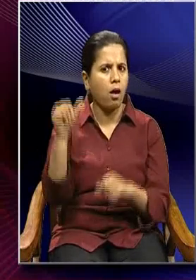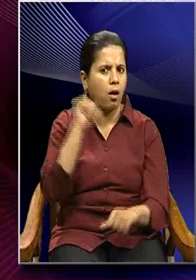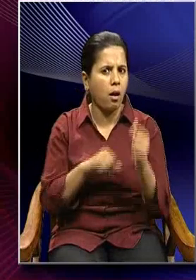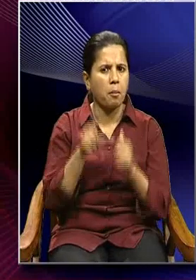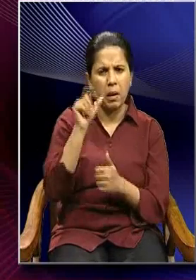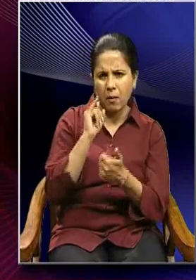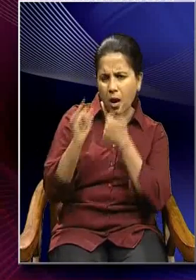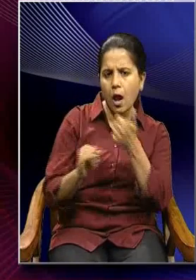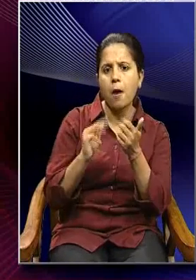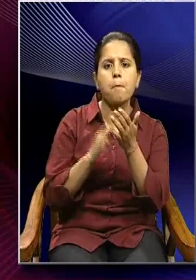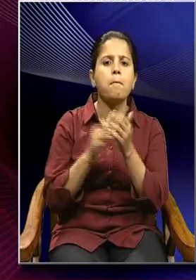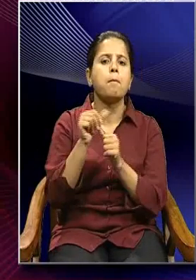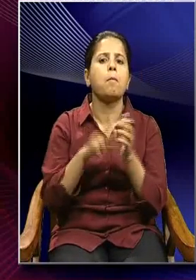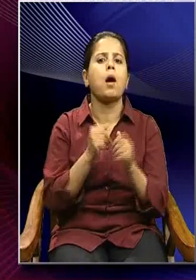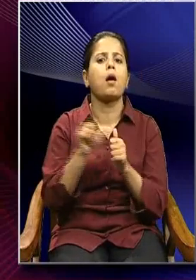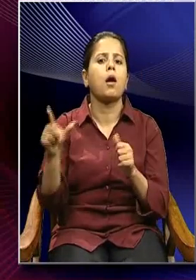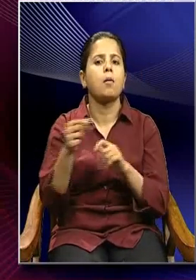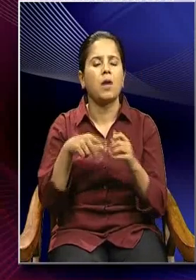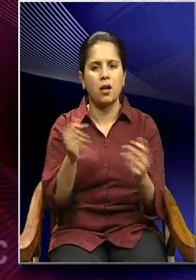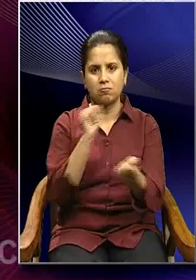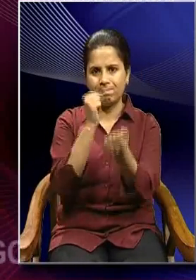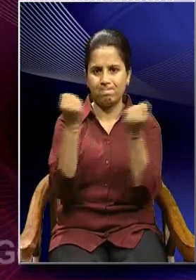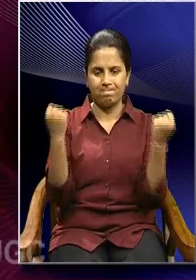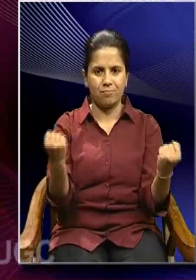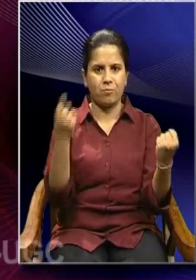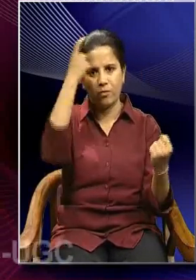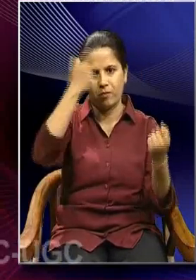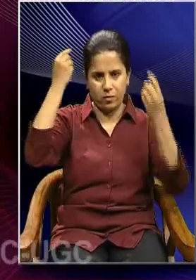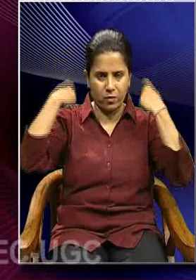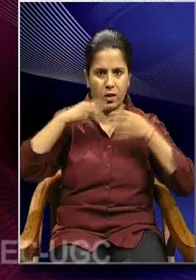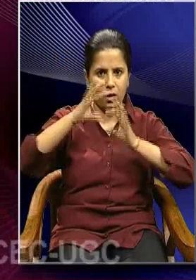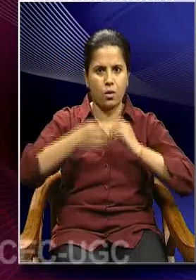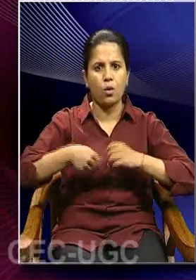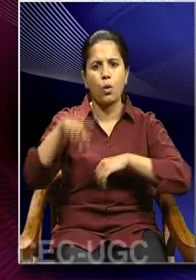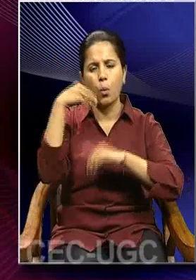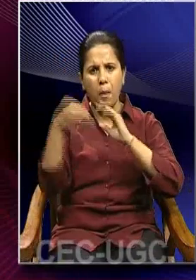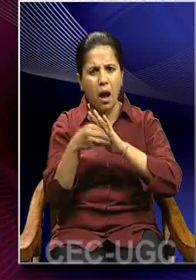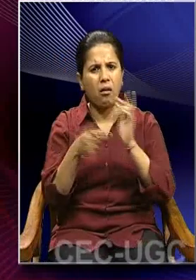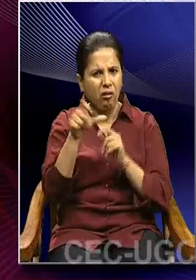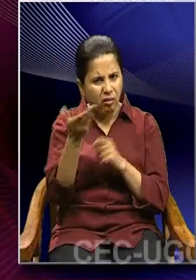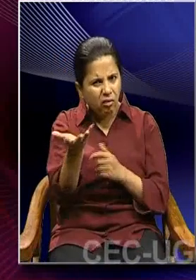of Mangal Pandey. That how the film shows that Mangal Pandey is visiting the house of a prostitute.